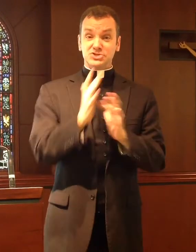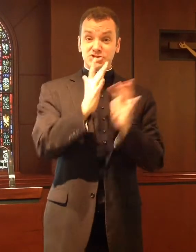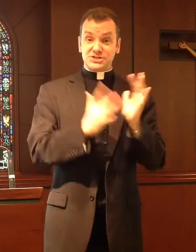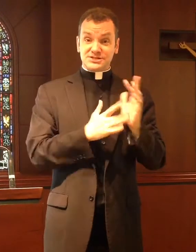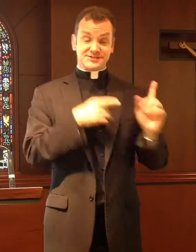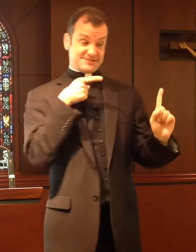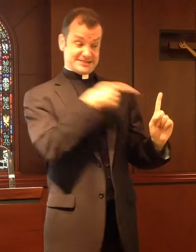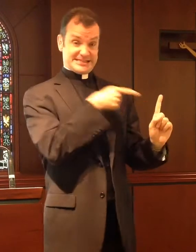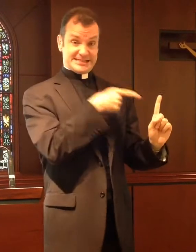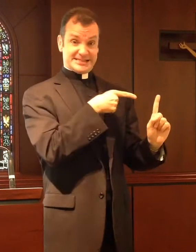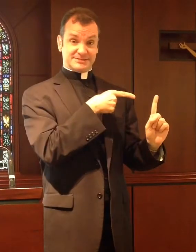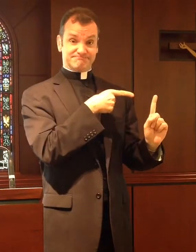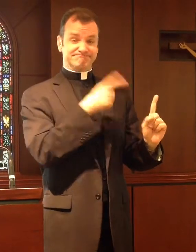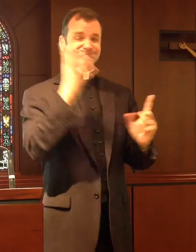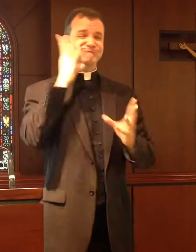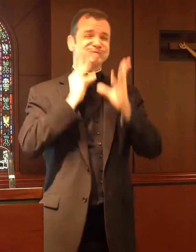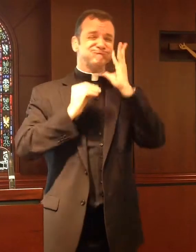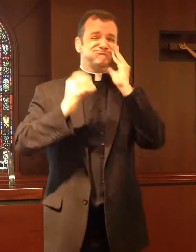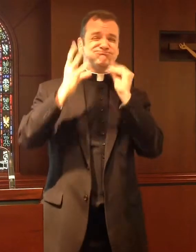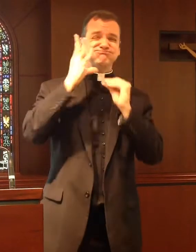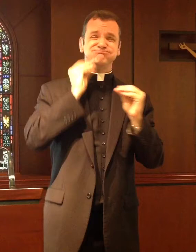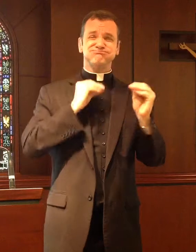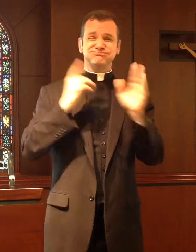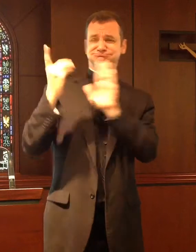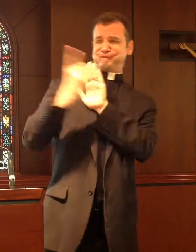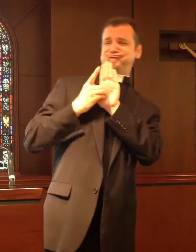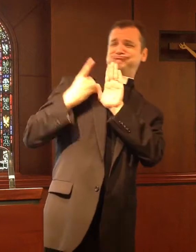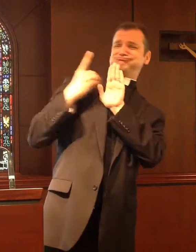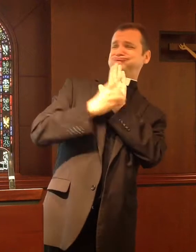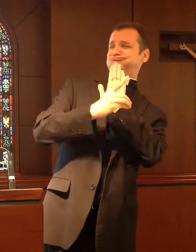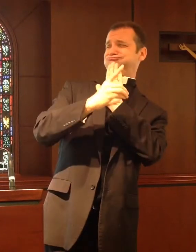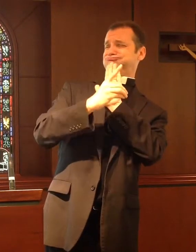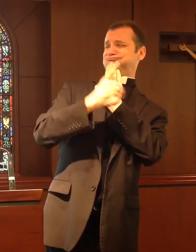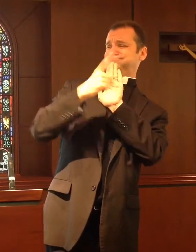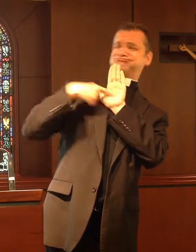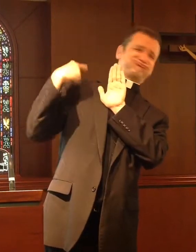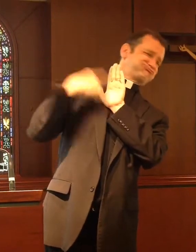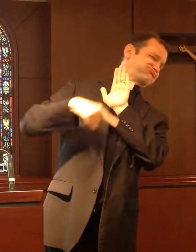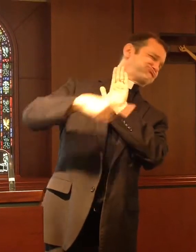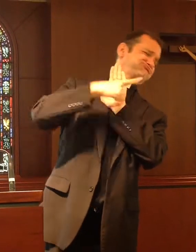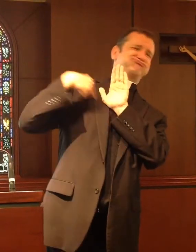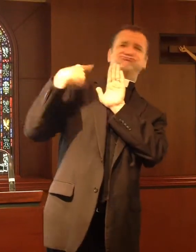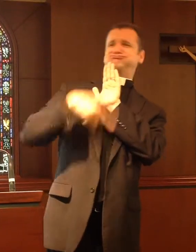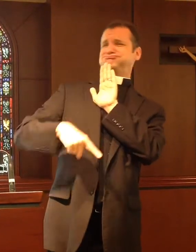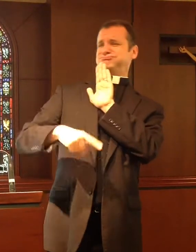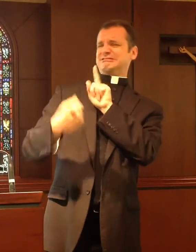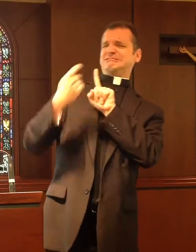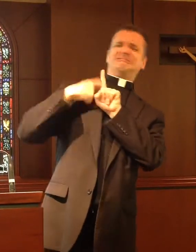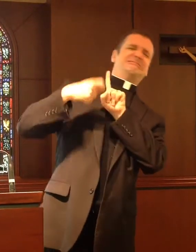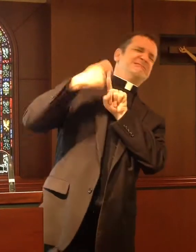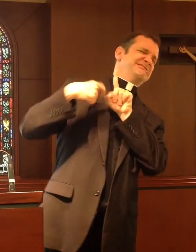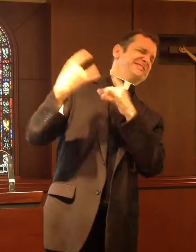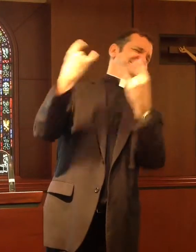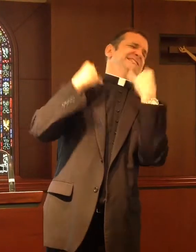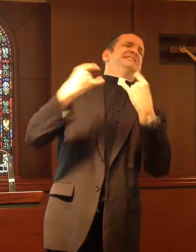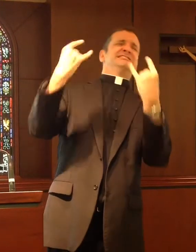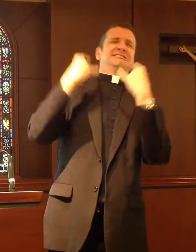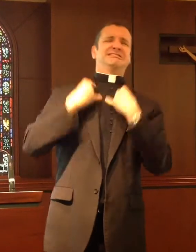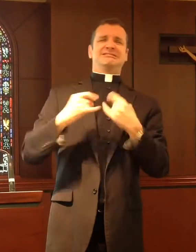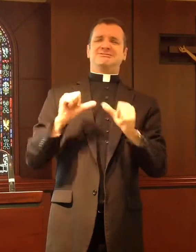But my question for you, thinking back on Jesus' experience and the travesty, discrimination, and ignorance that